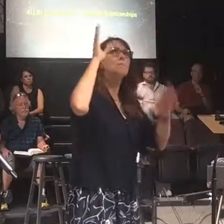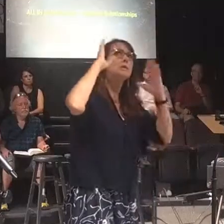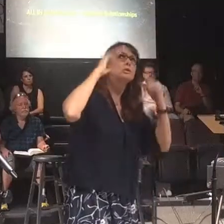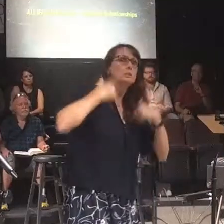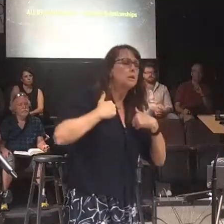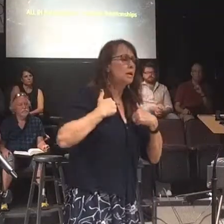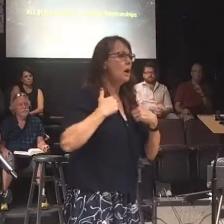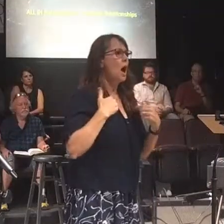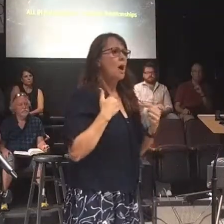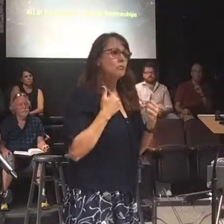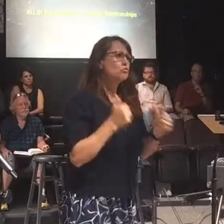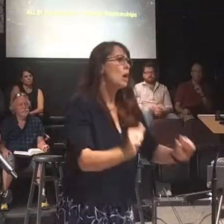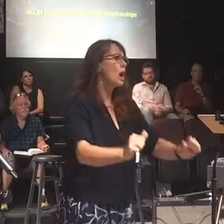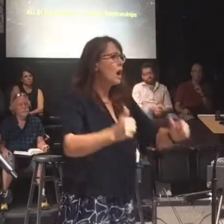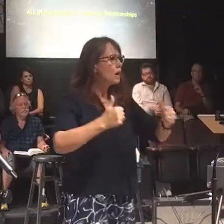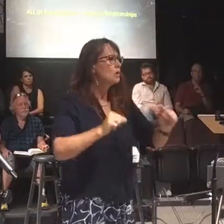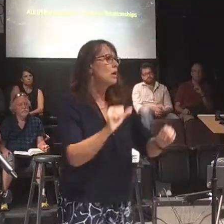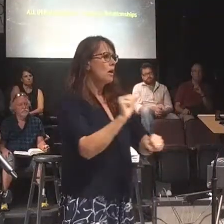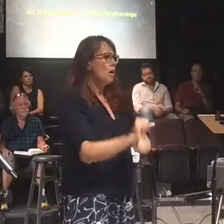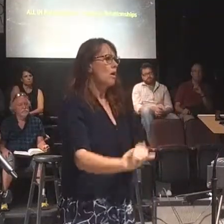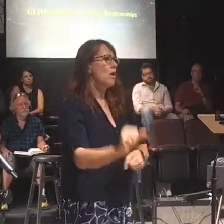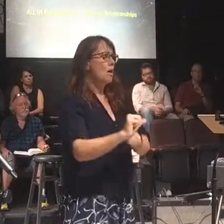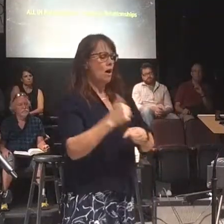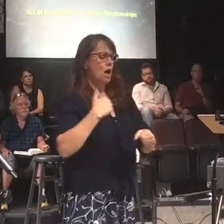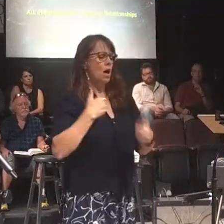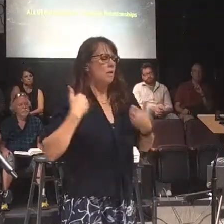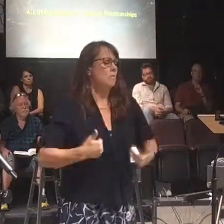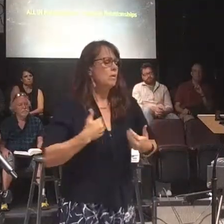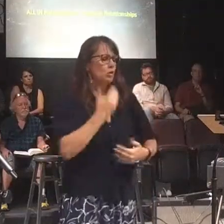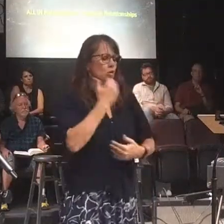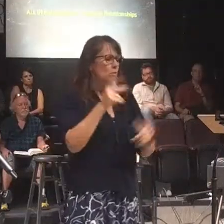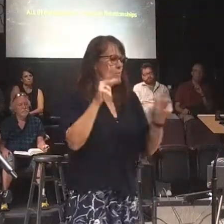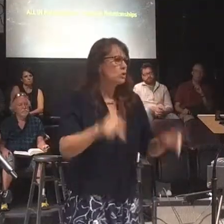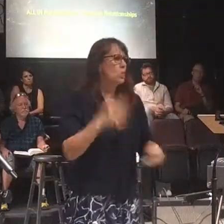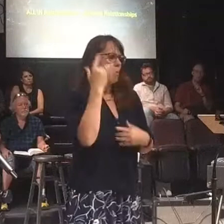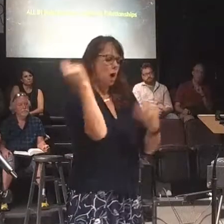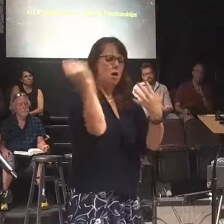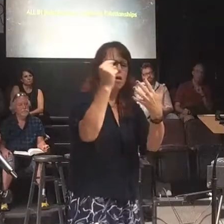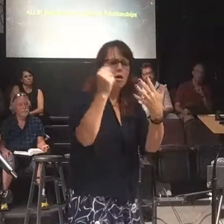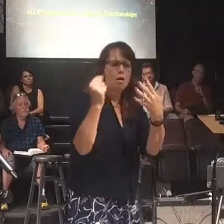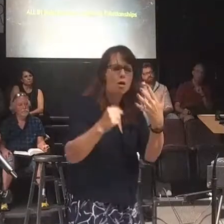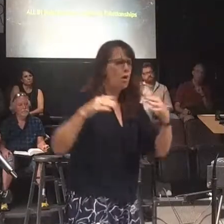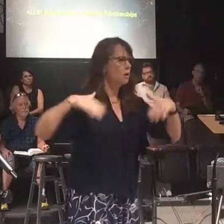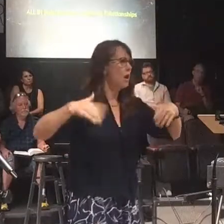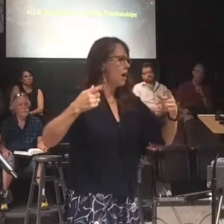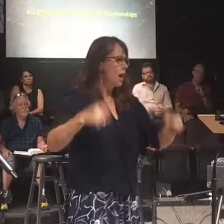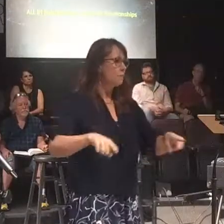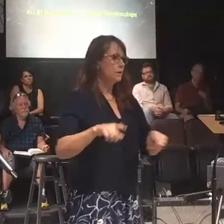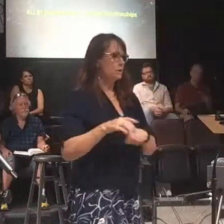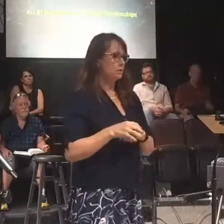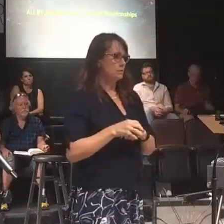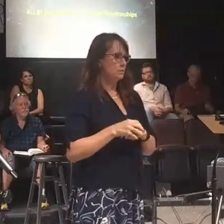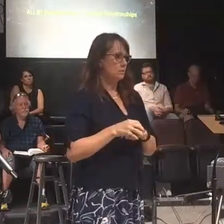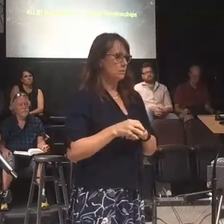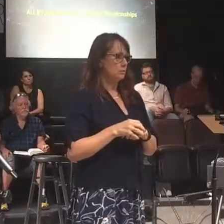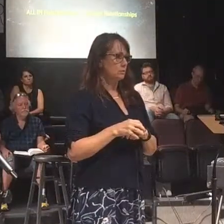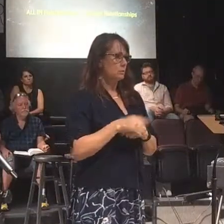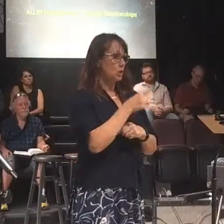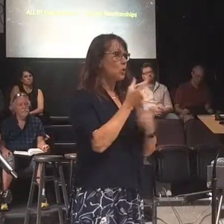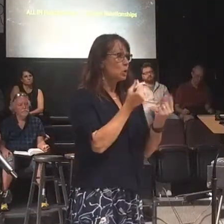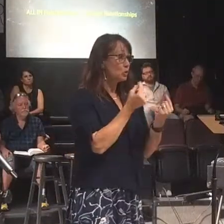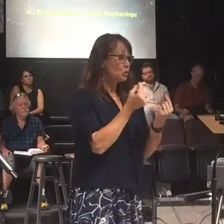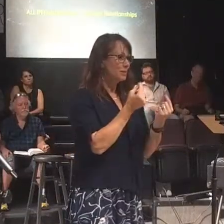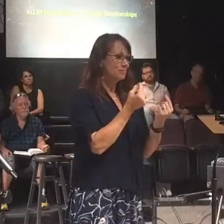I'm trying so hard and I am a good person. And why is A, B, and C not happening? And what you're doing